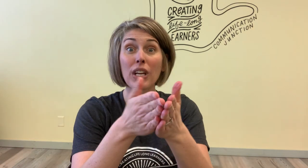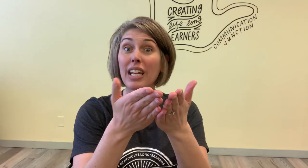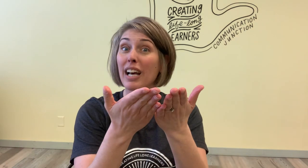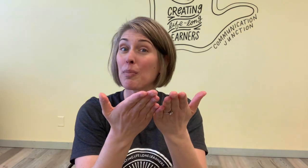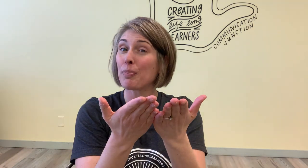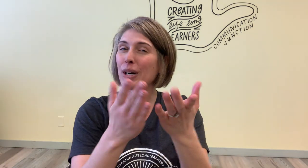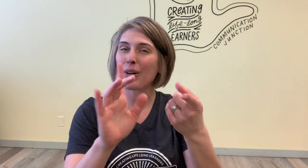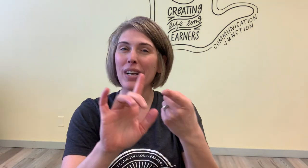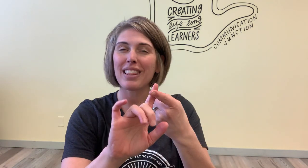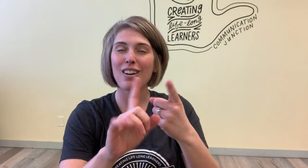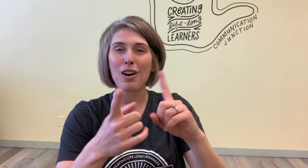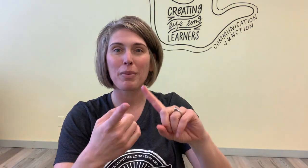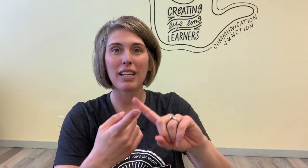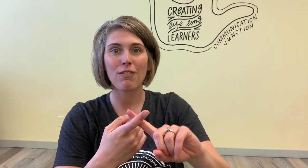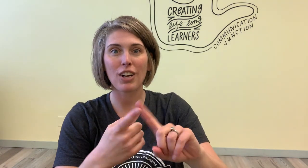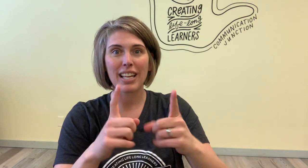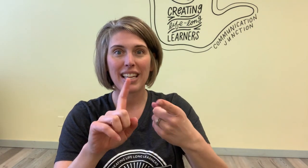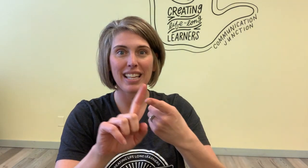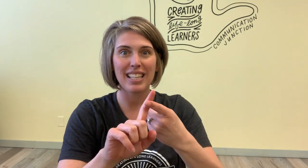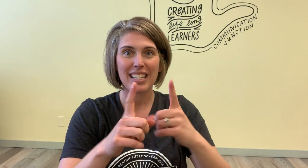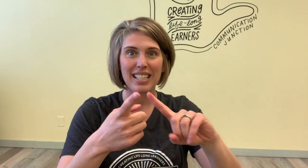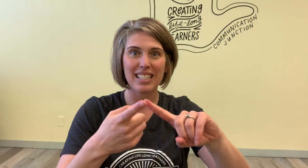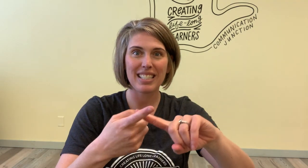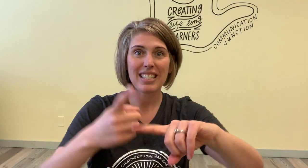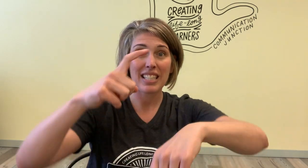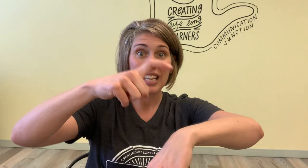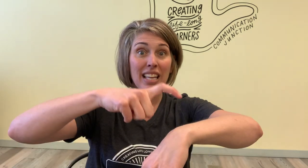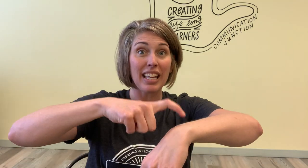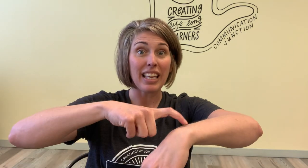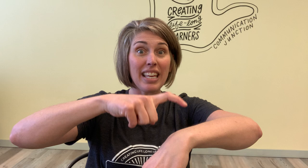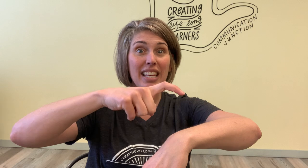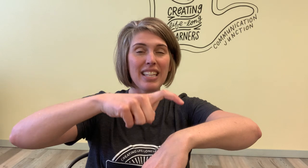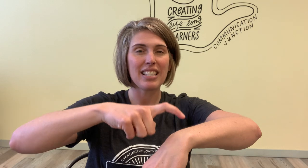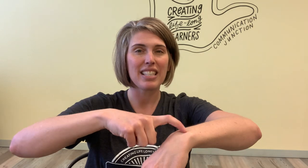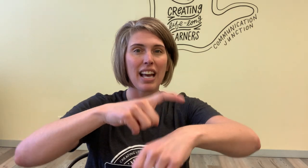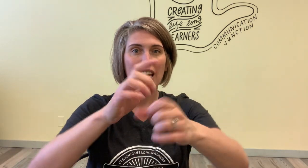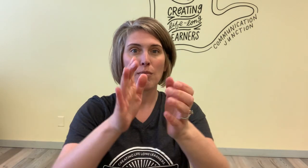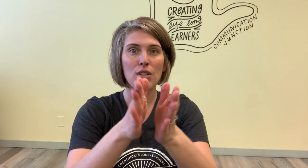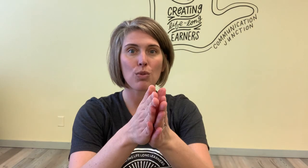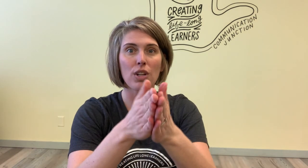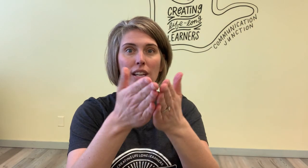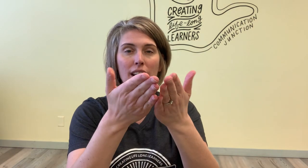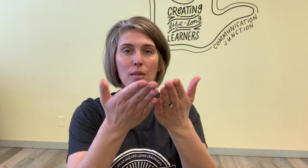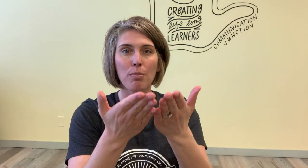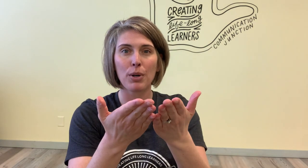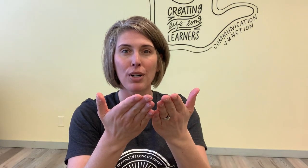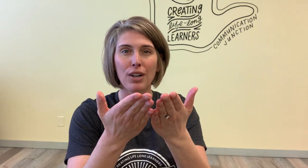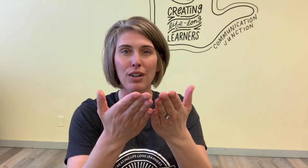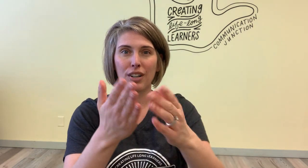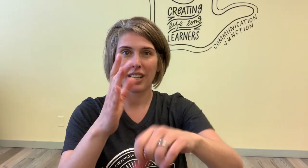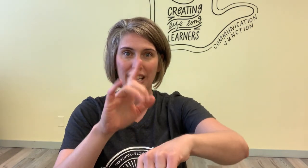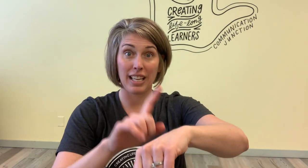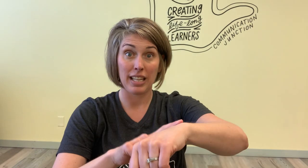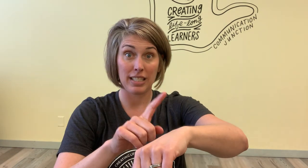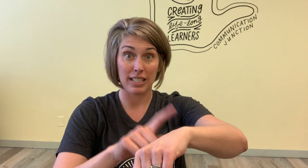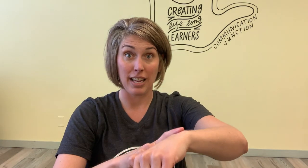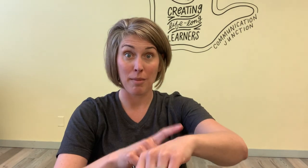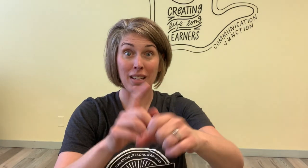read a book with all my friends. It is time to read a book. It is time